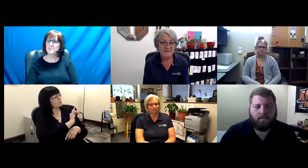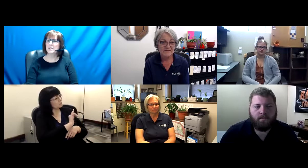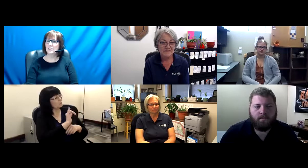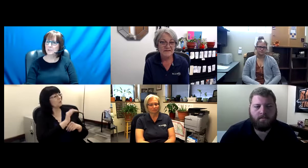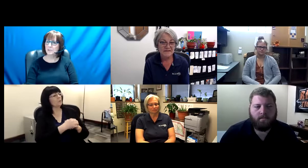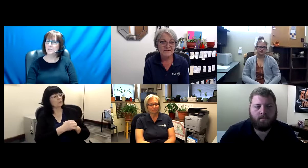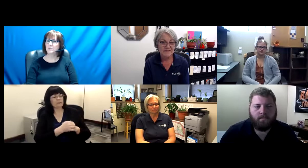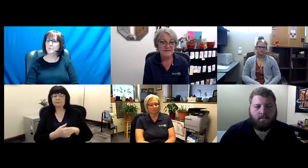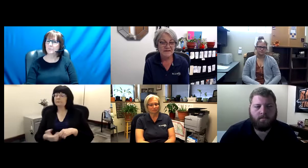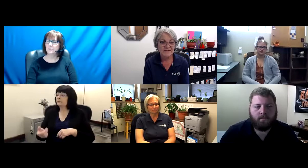you too.